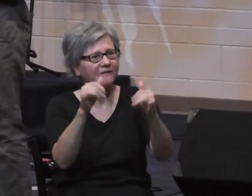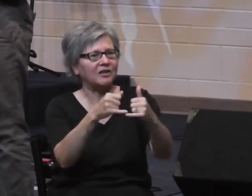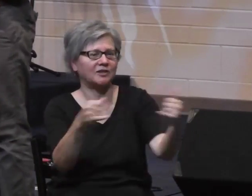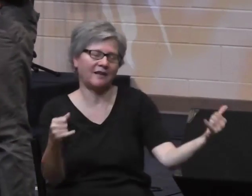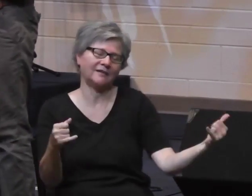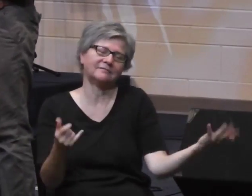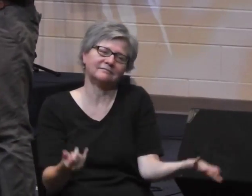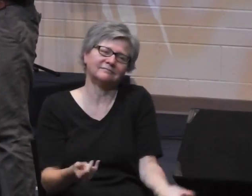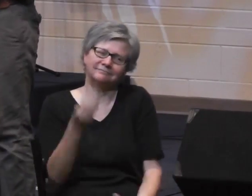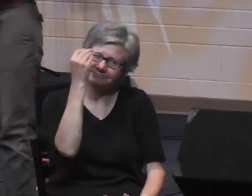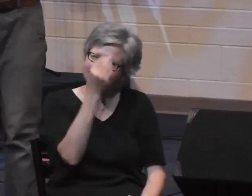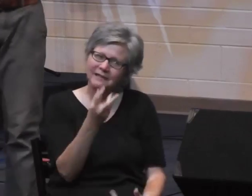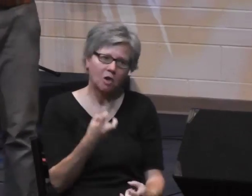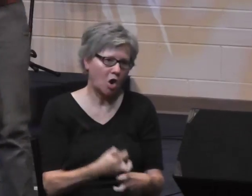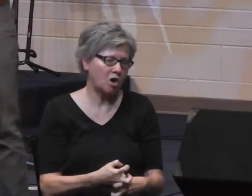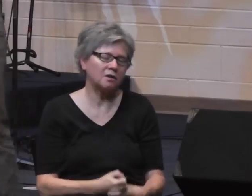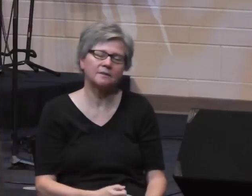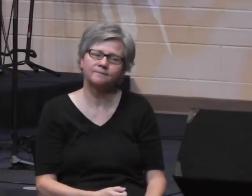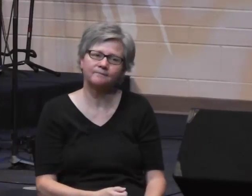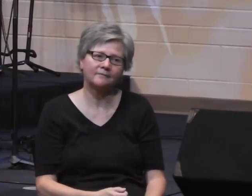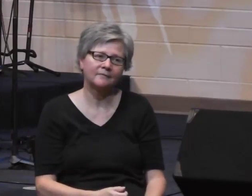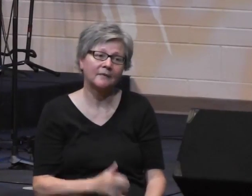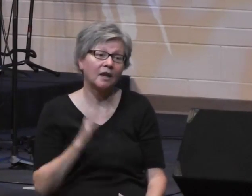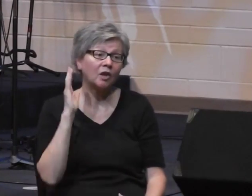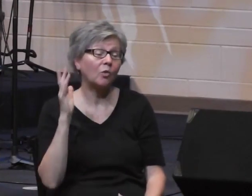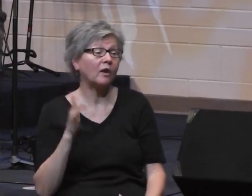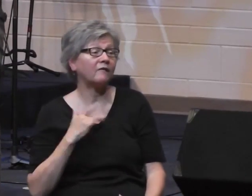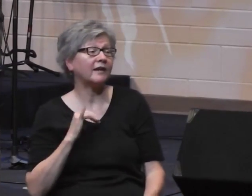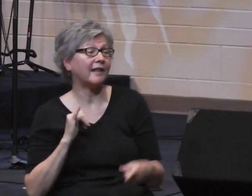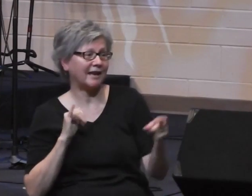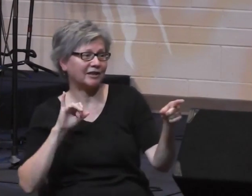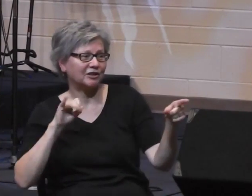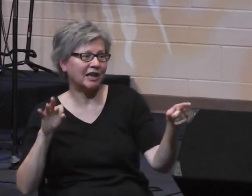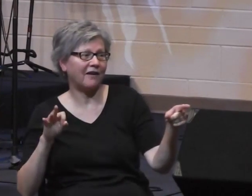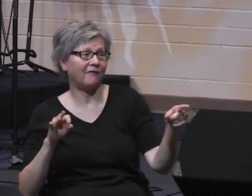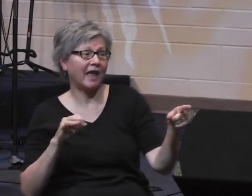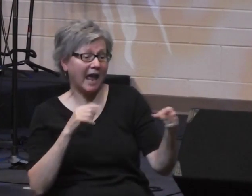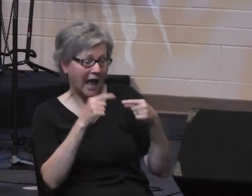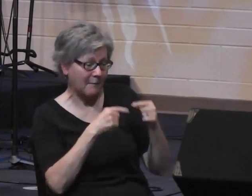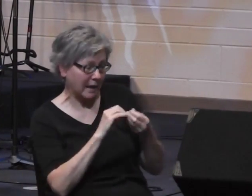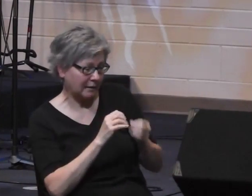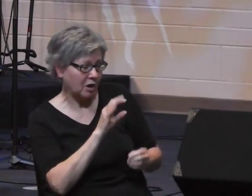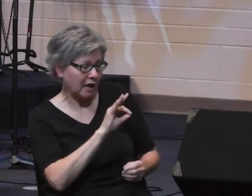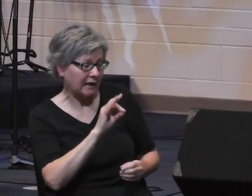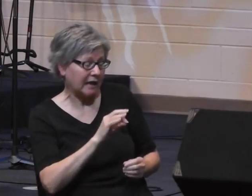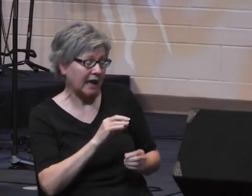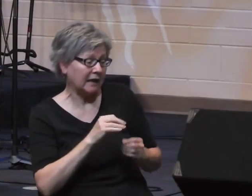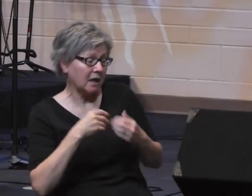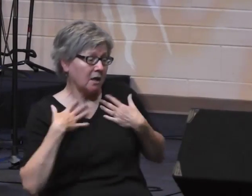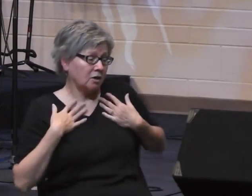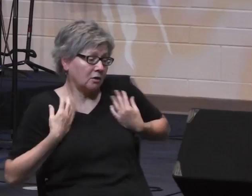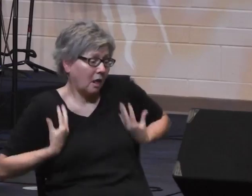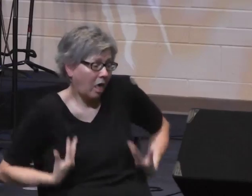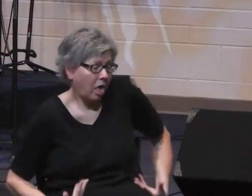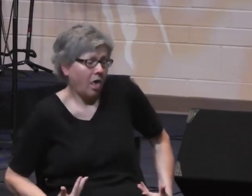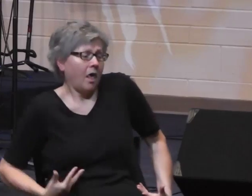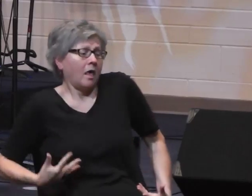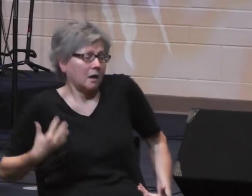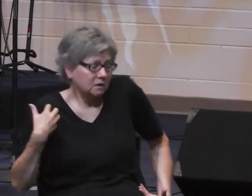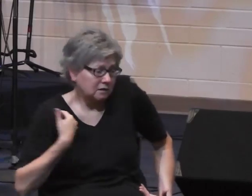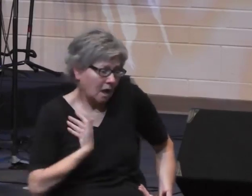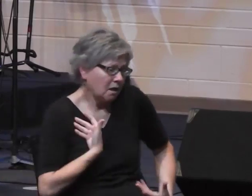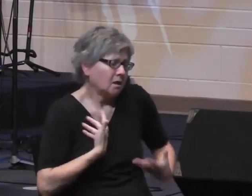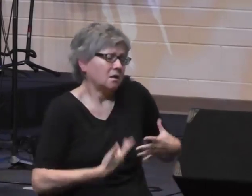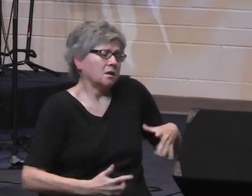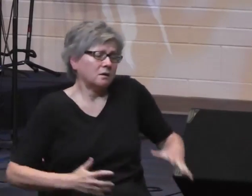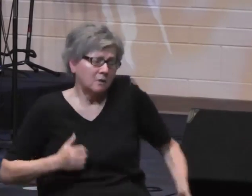it's gonna be hard. You're gonna feel kind of like Jeff did at mile 99, where every ounce of energy is drained from your body, but when you've got a